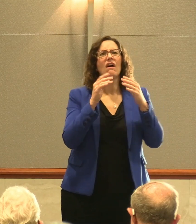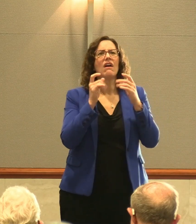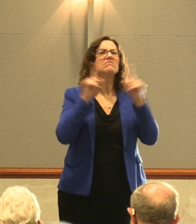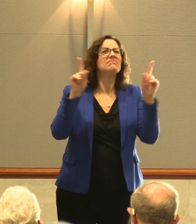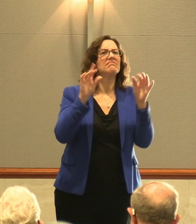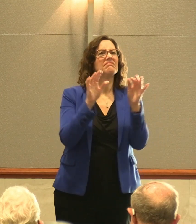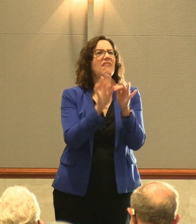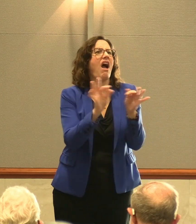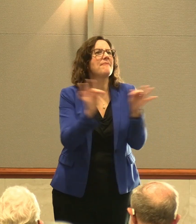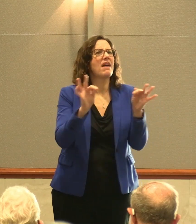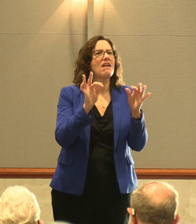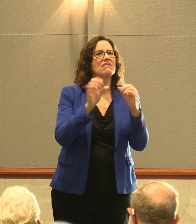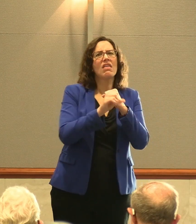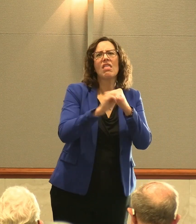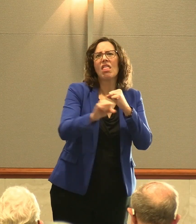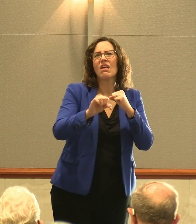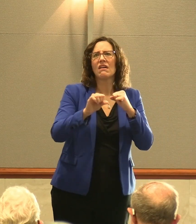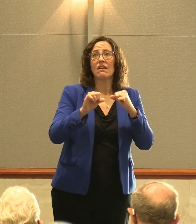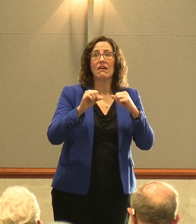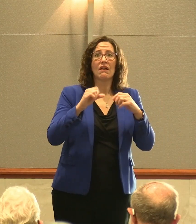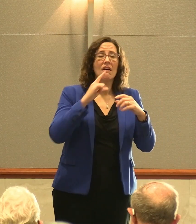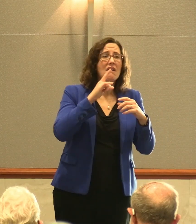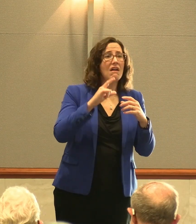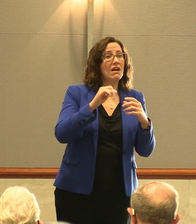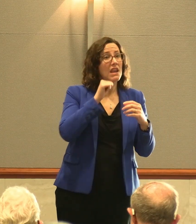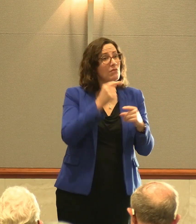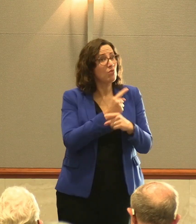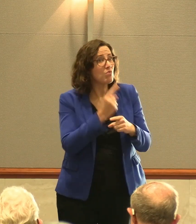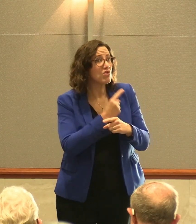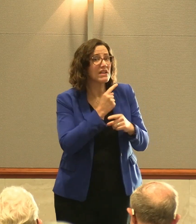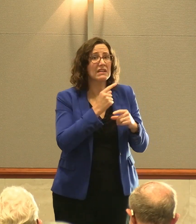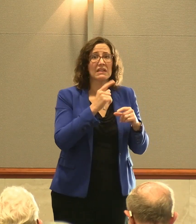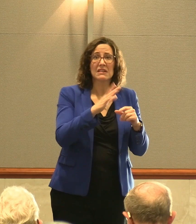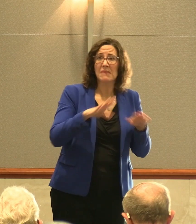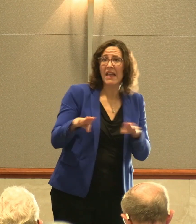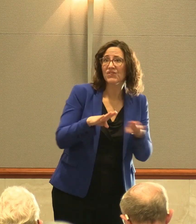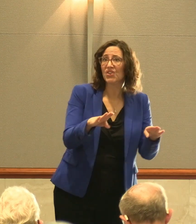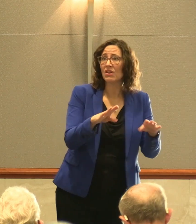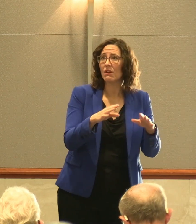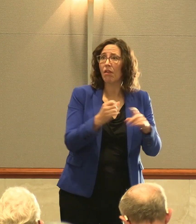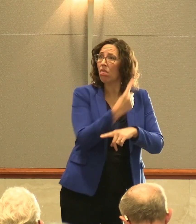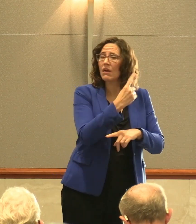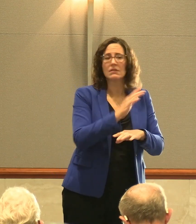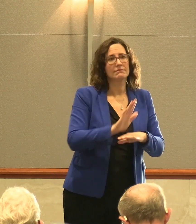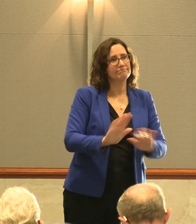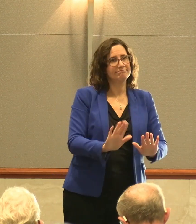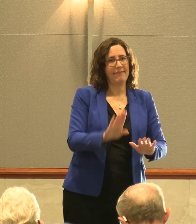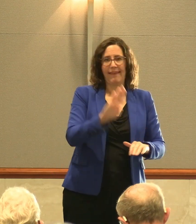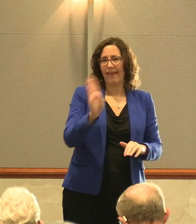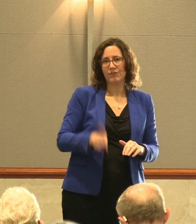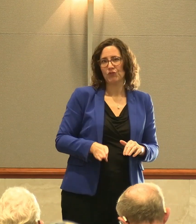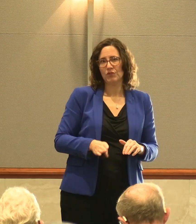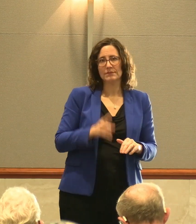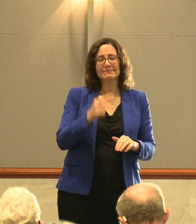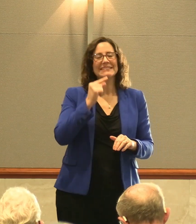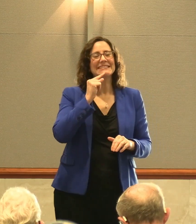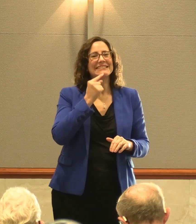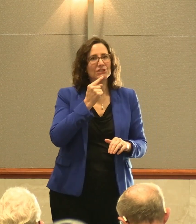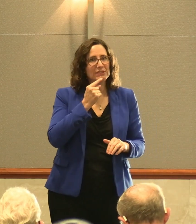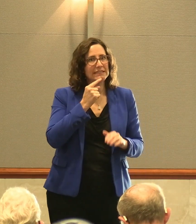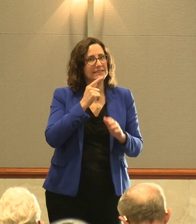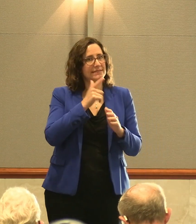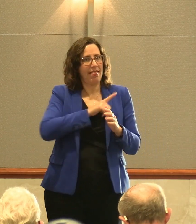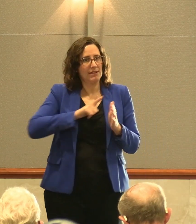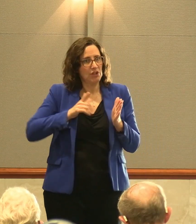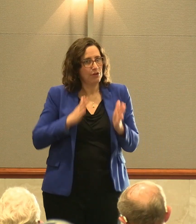comments. He is not dogged by controversy or impropriety. Senator Cardin has been a serious legislator